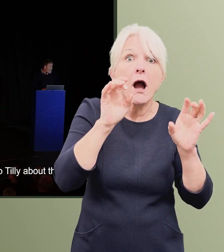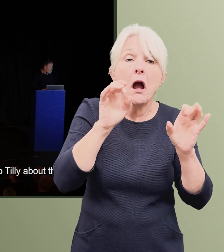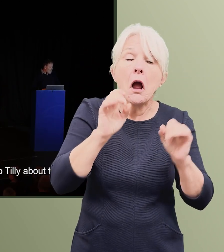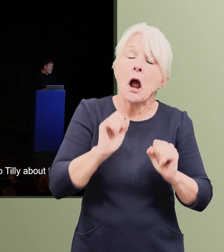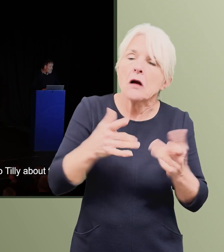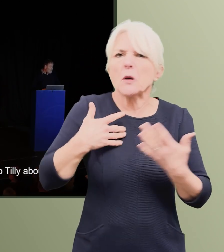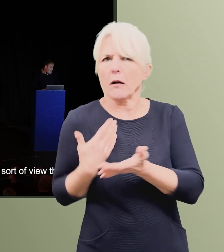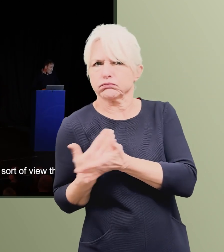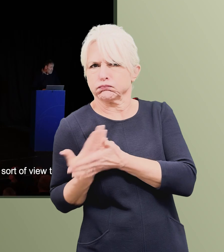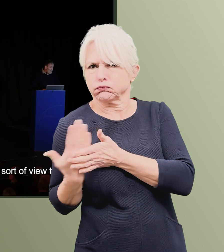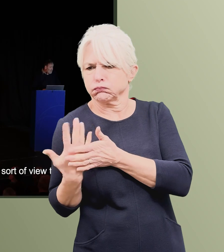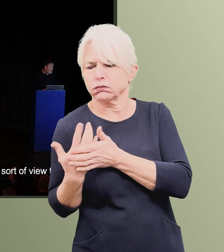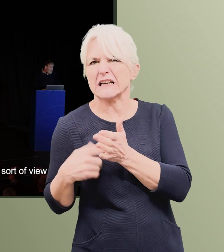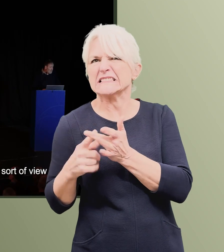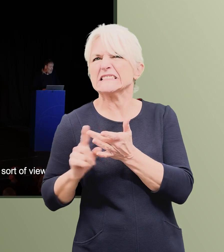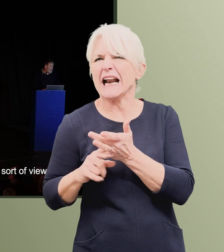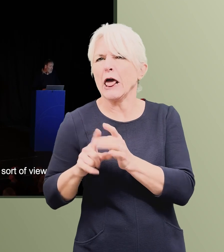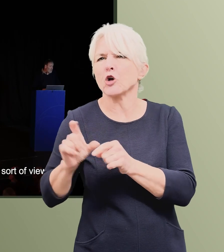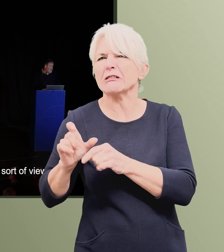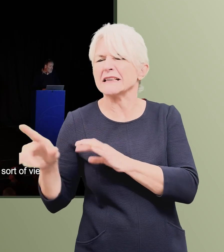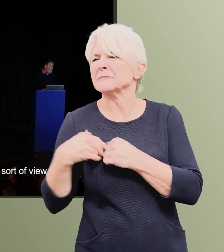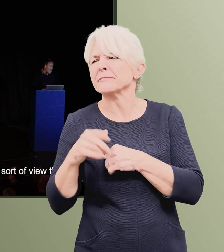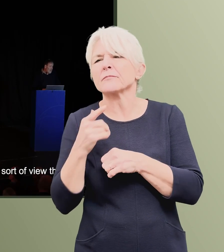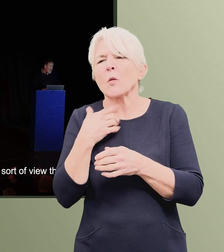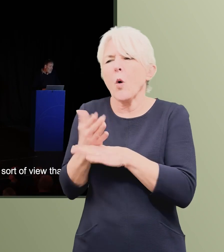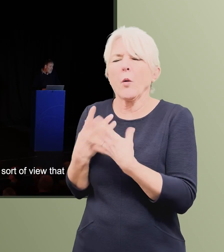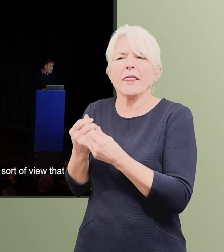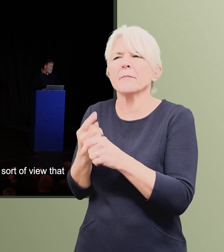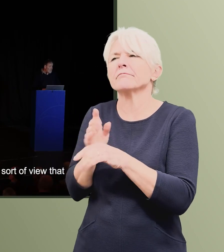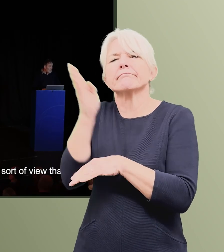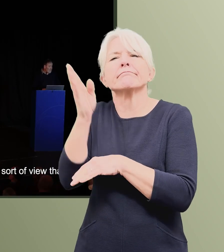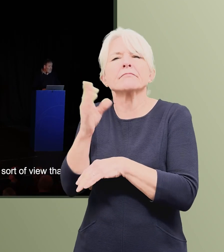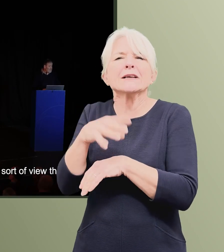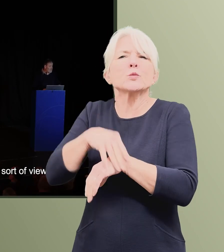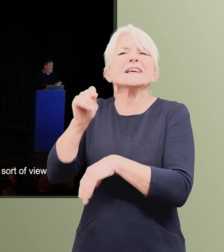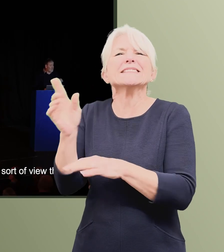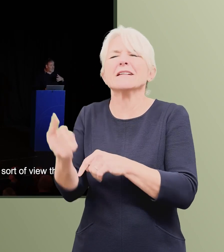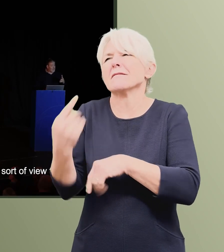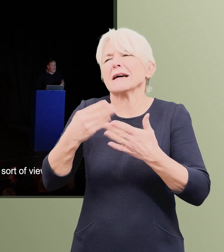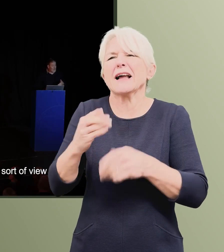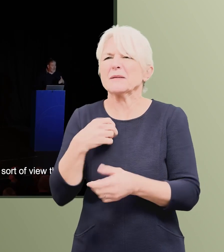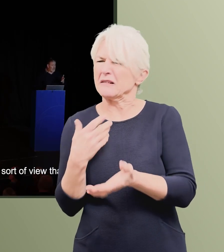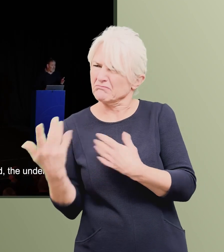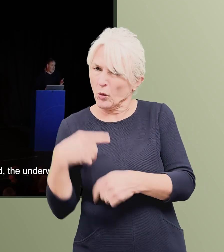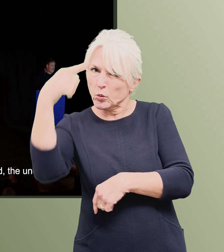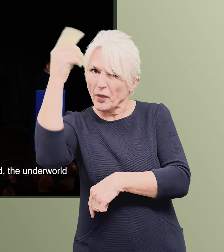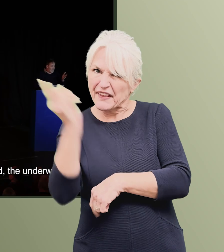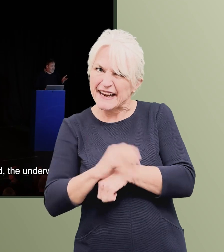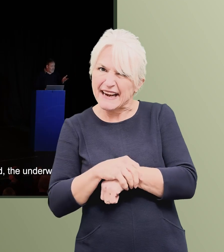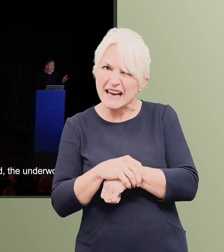about this when I was working with him in Sweden back in the early 1990s, he had a similar sort of view that this is some form of way